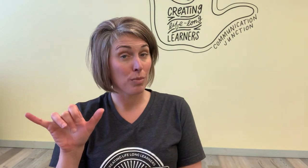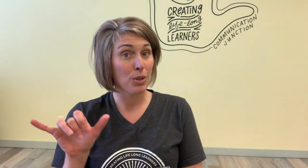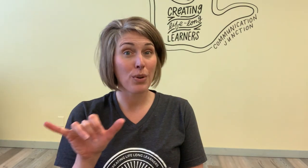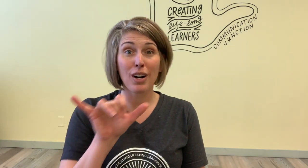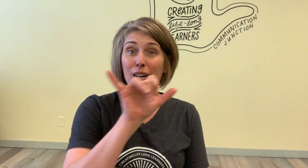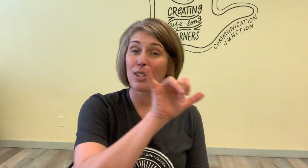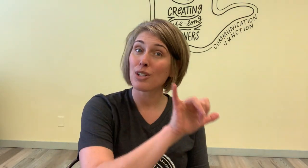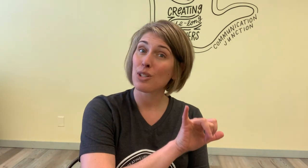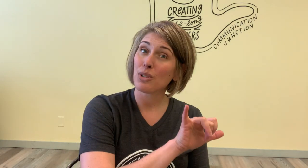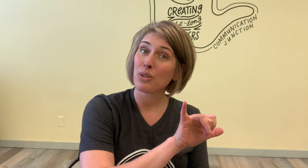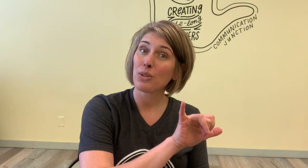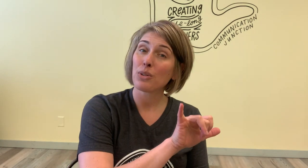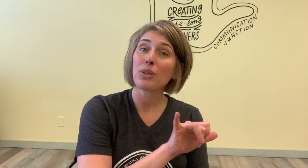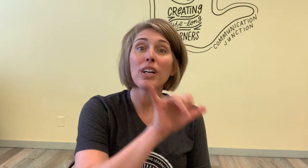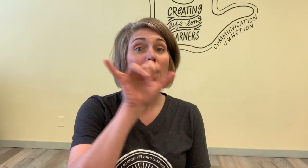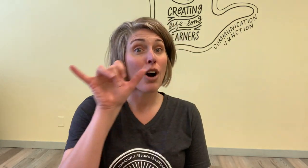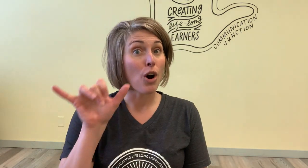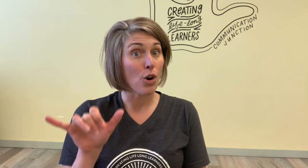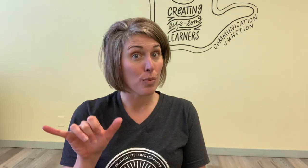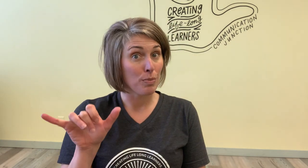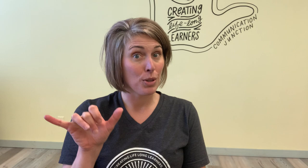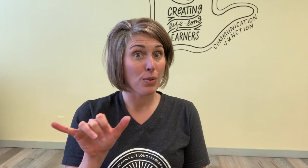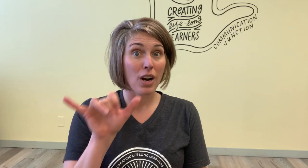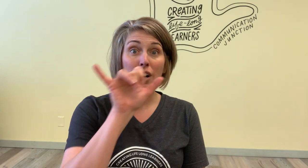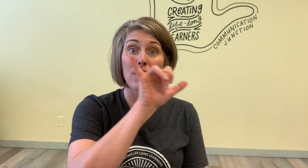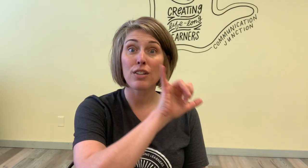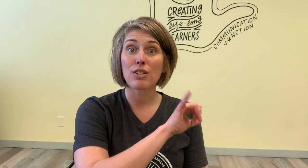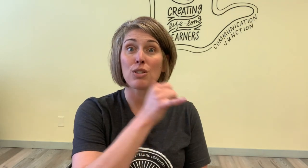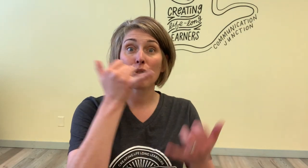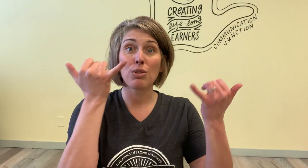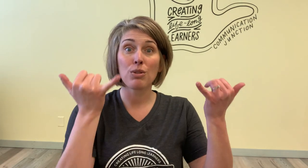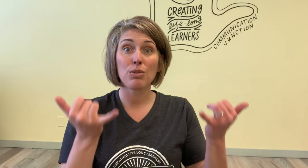you are too. Hope you are too